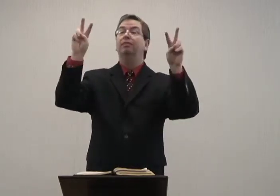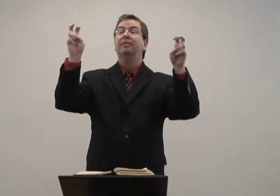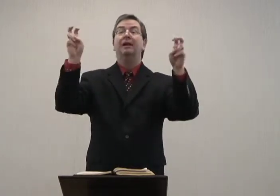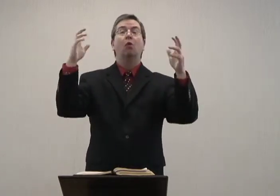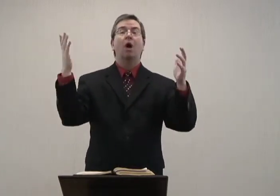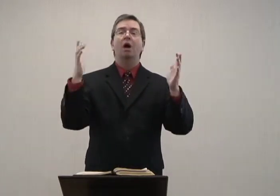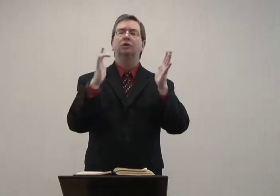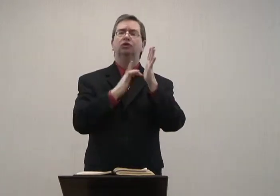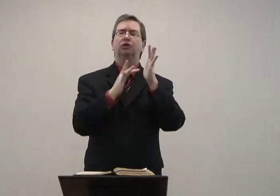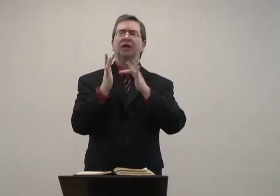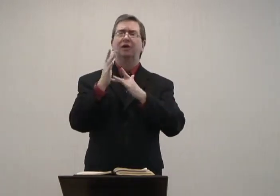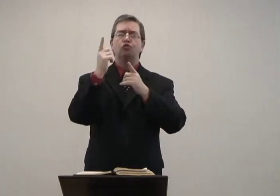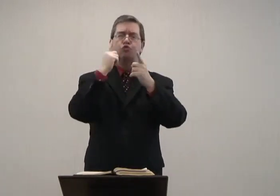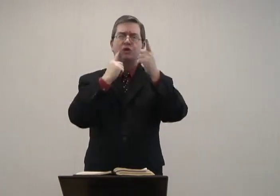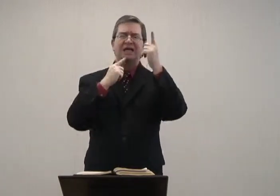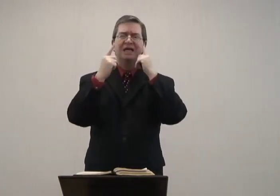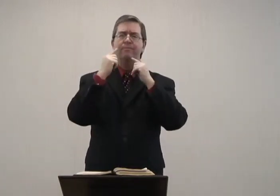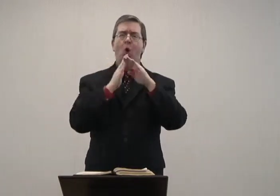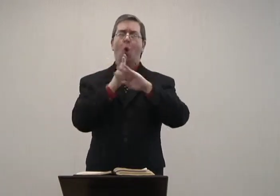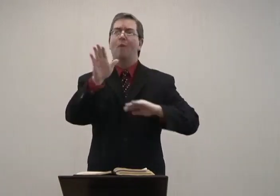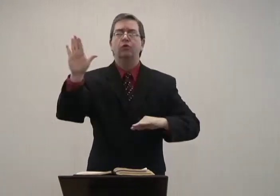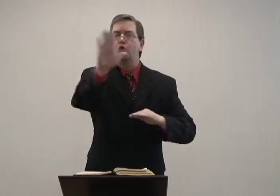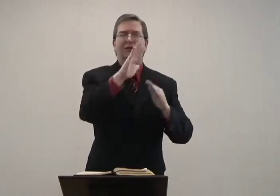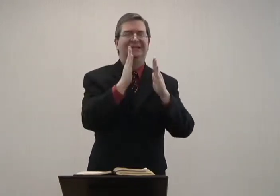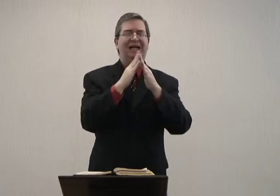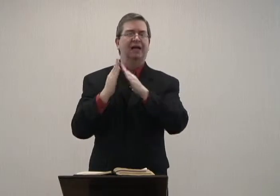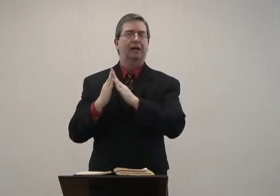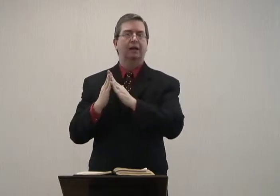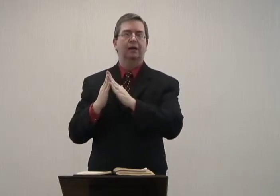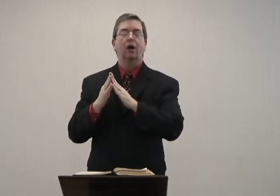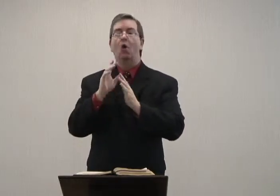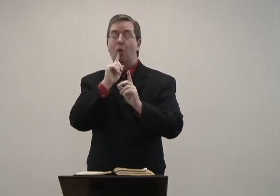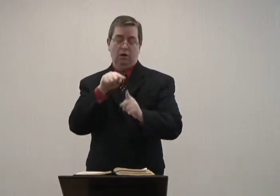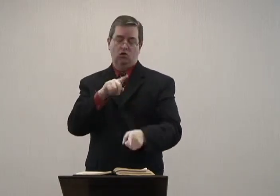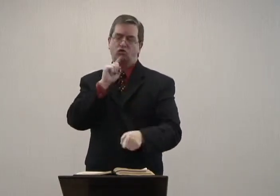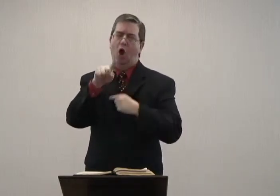Last week the theme was Jesus wept over your city.